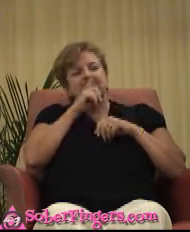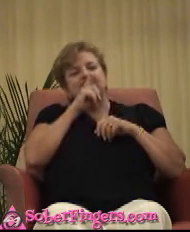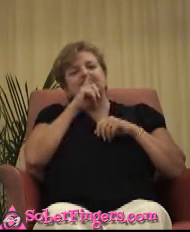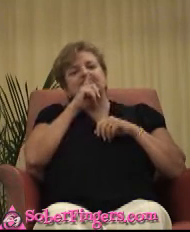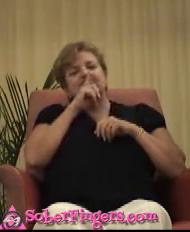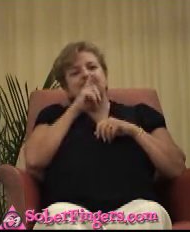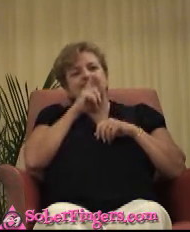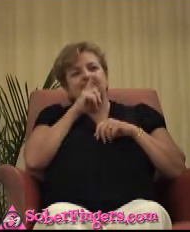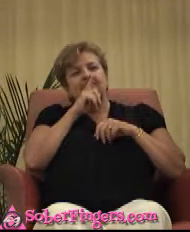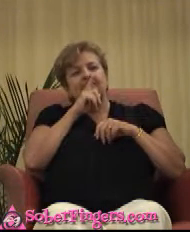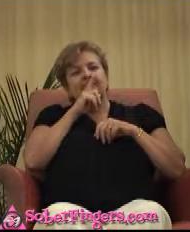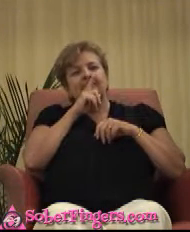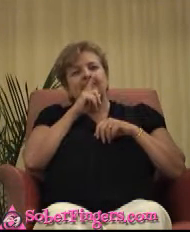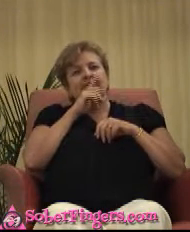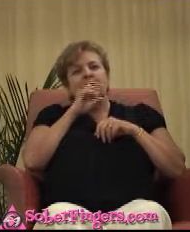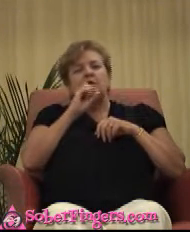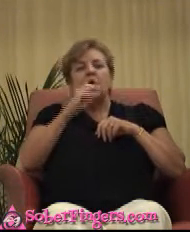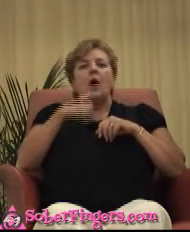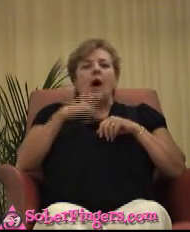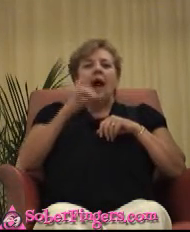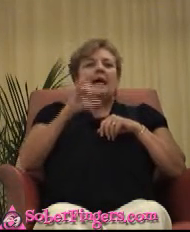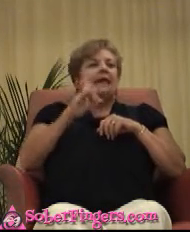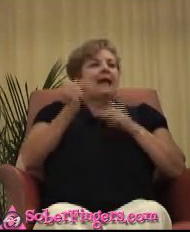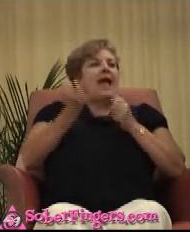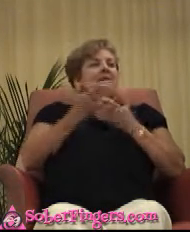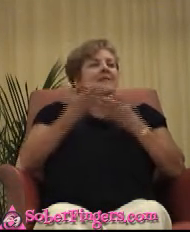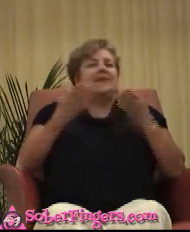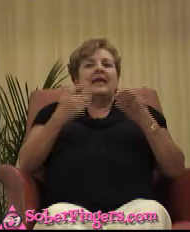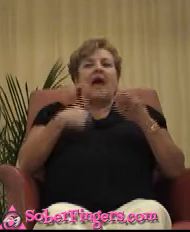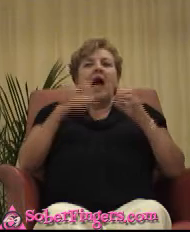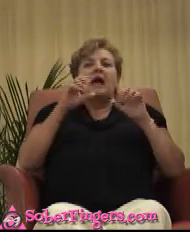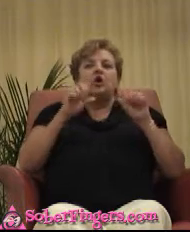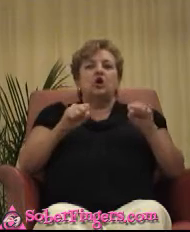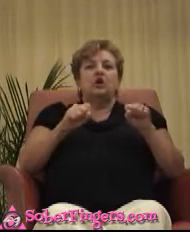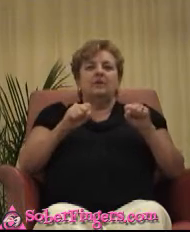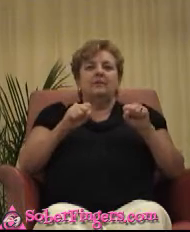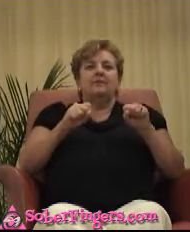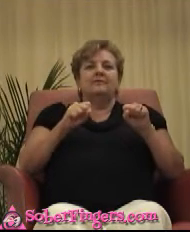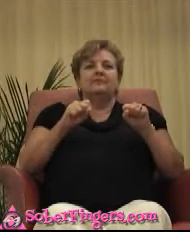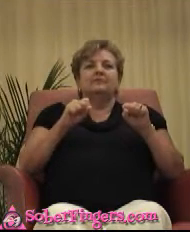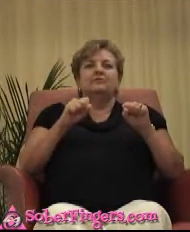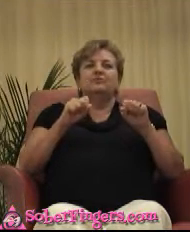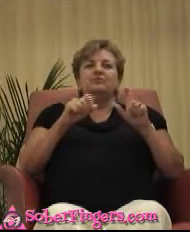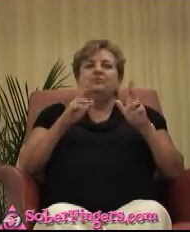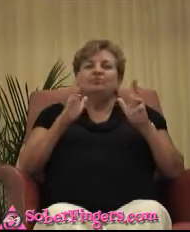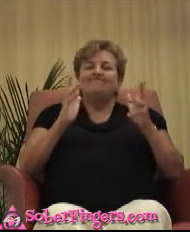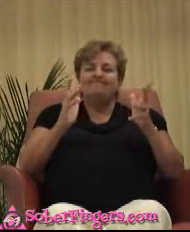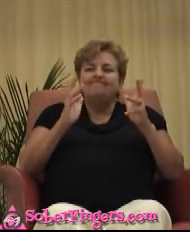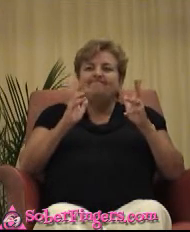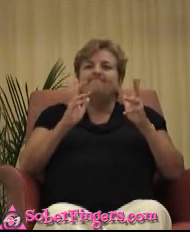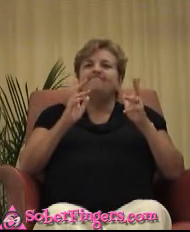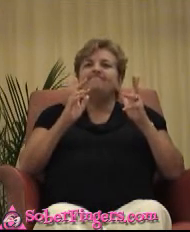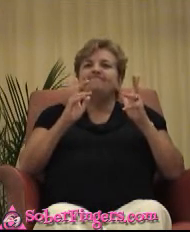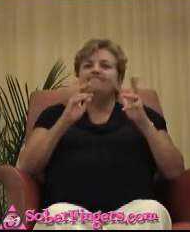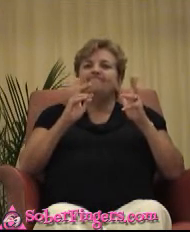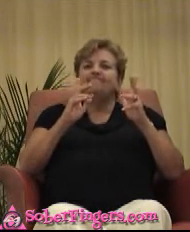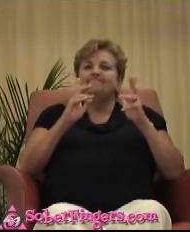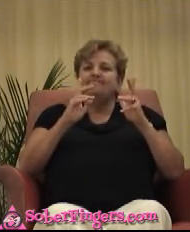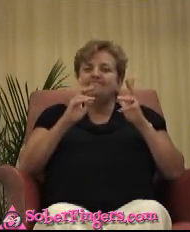So I did everything I could to vindicate those people who had taken such a huge risk on me. And I retired